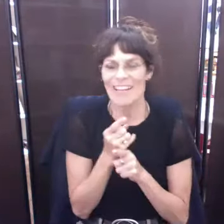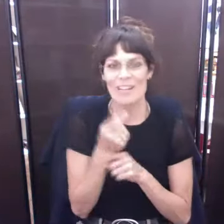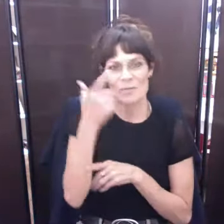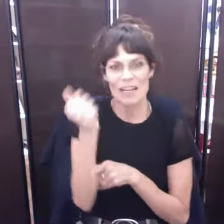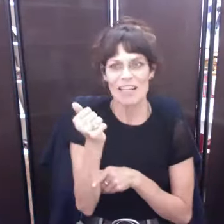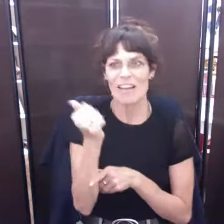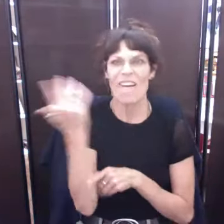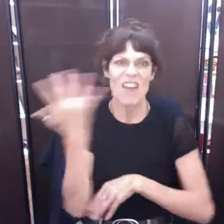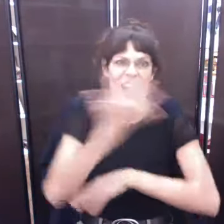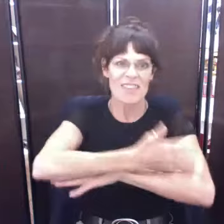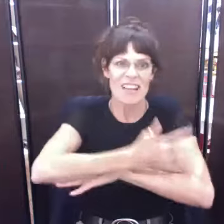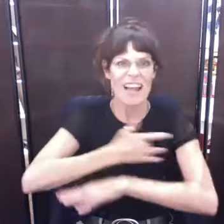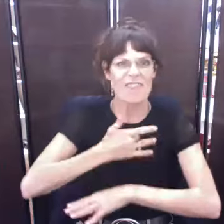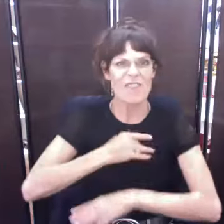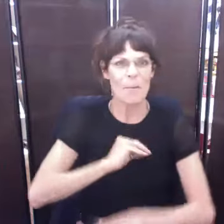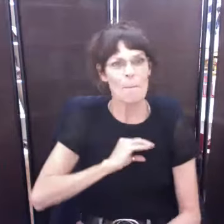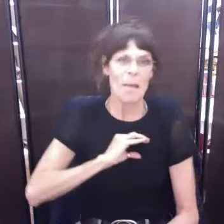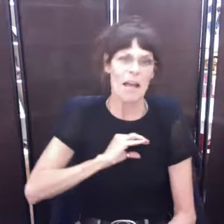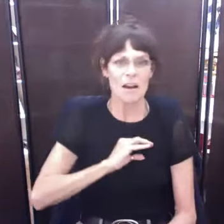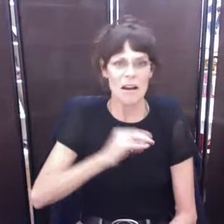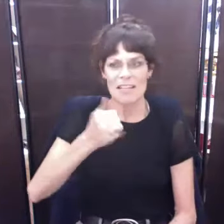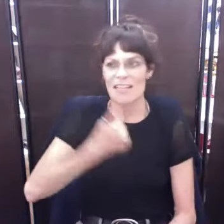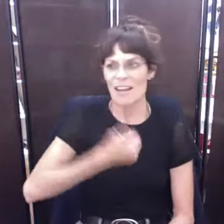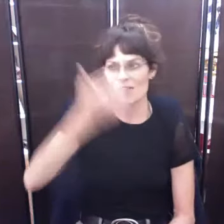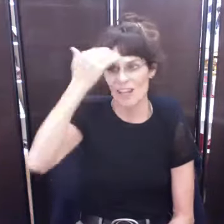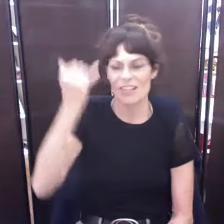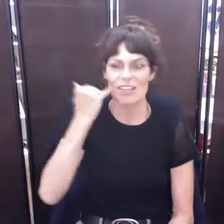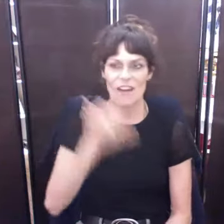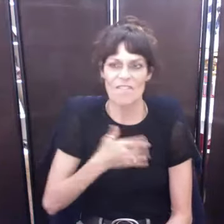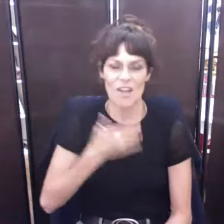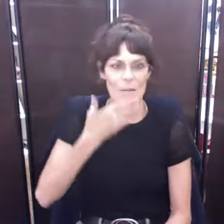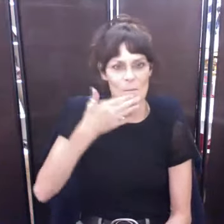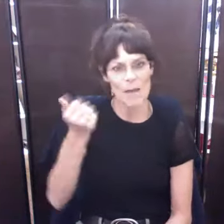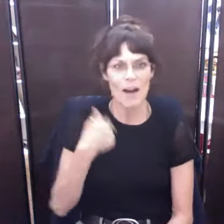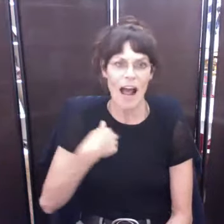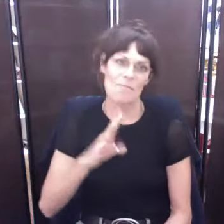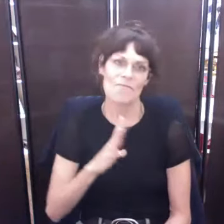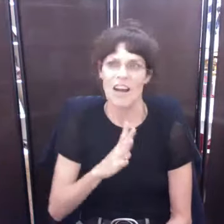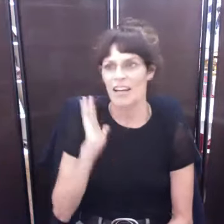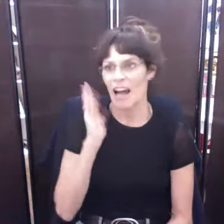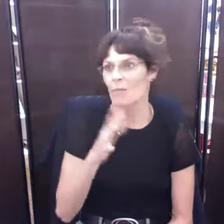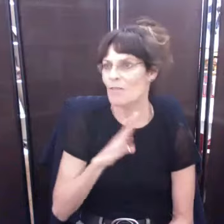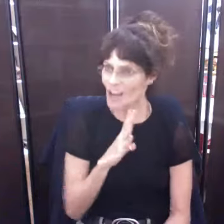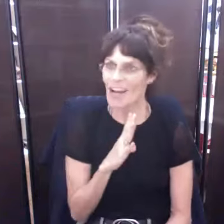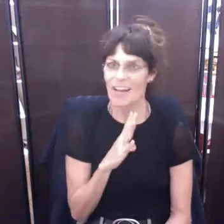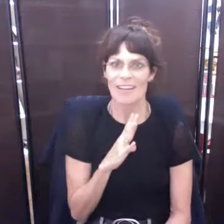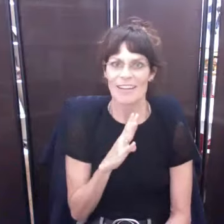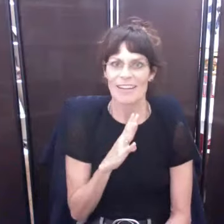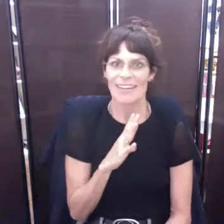days, I feel better, and self-knowledge knows that if I feel better, I'm going to be fine and I'll be just fine. No,